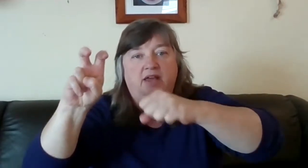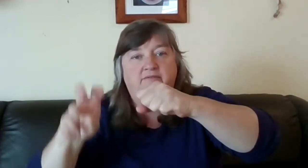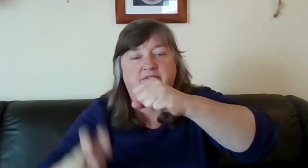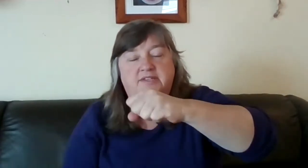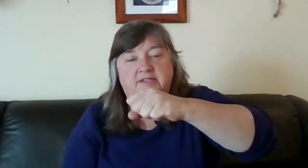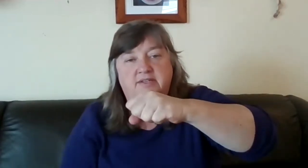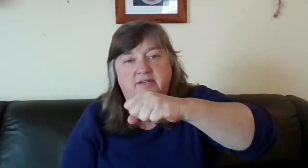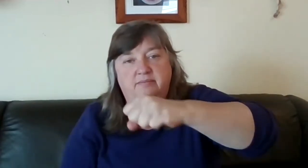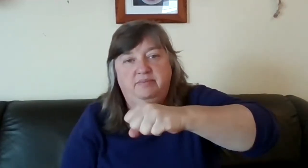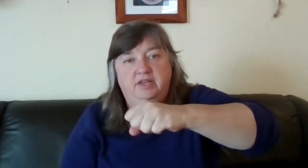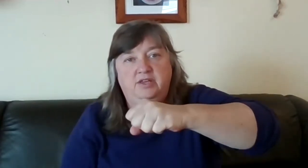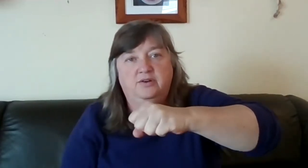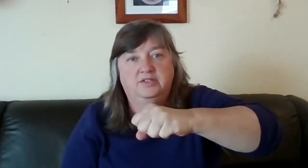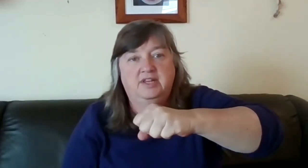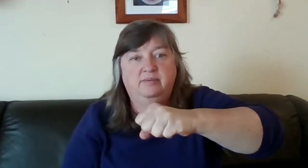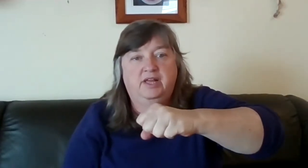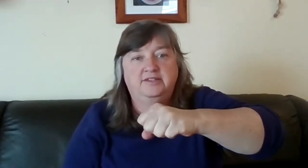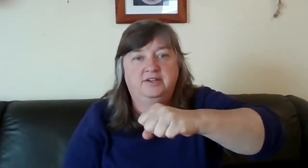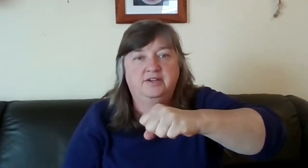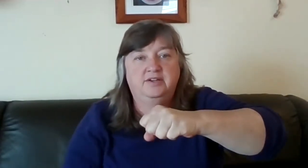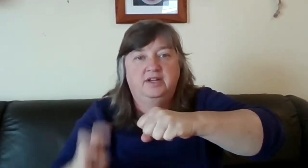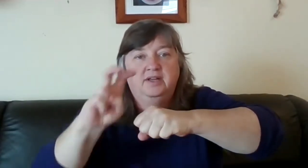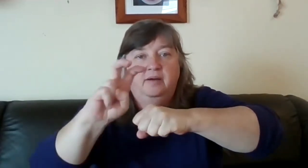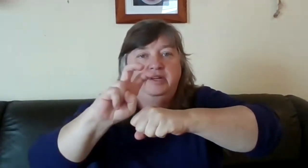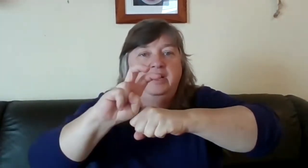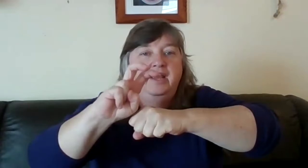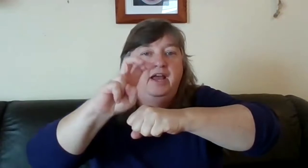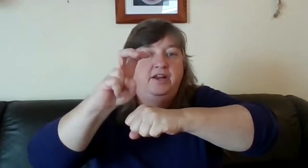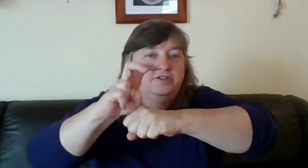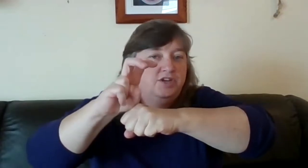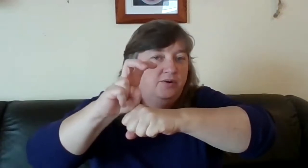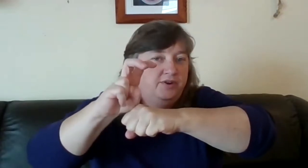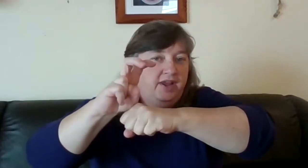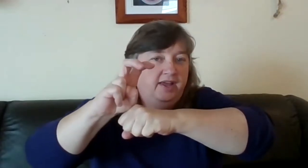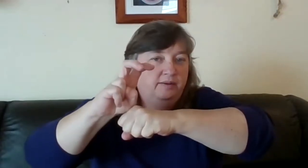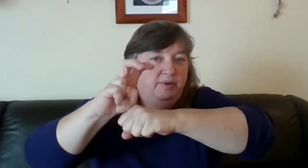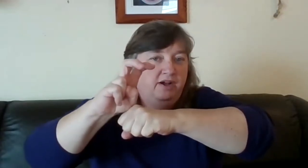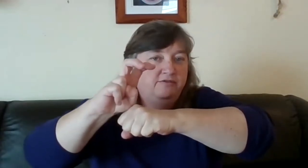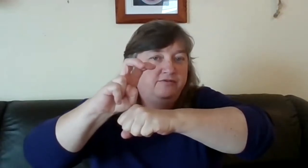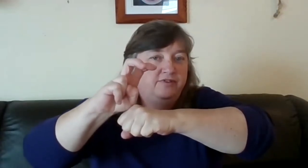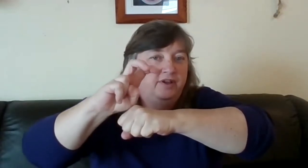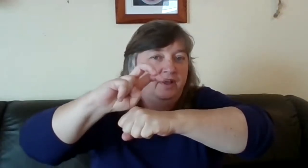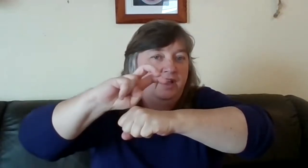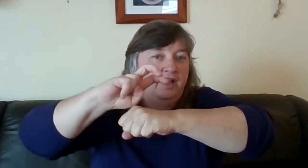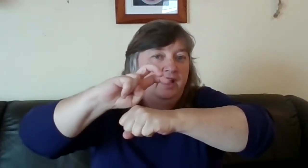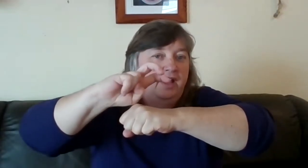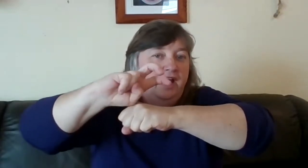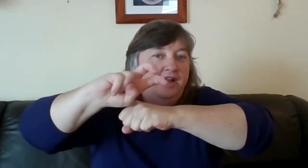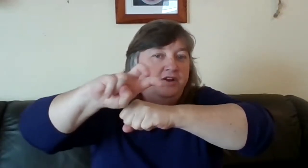have this be your stabilizer, your non-dominant, and you're going to start with your hand above, and you're going